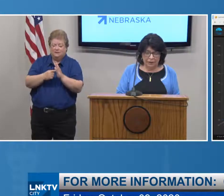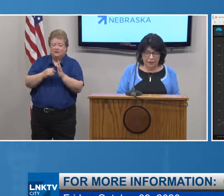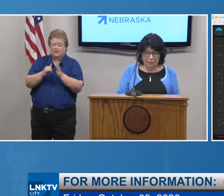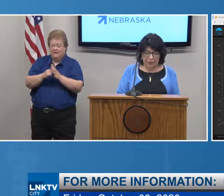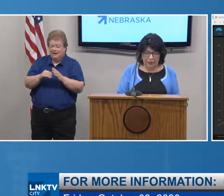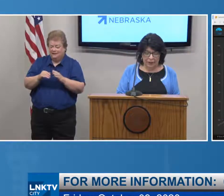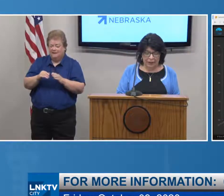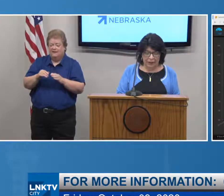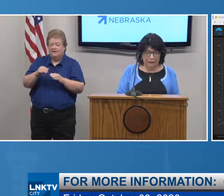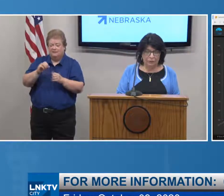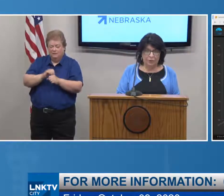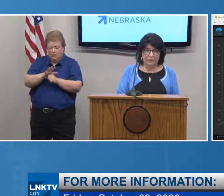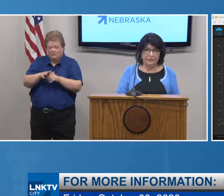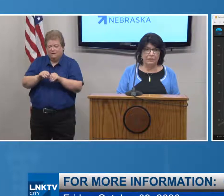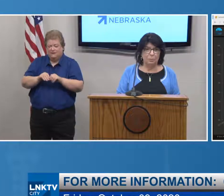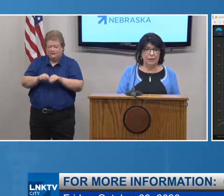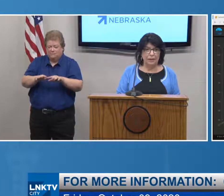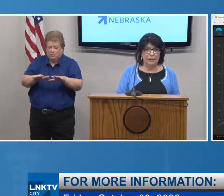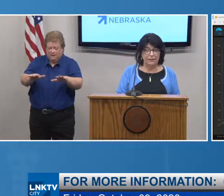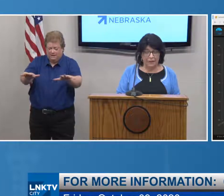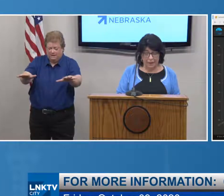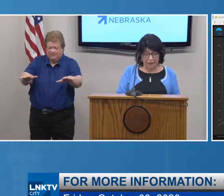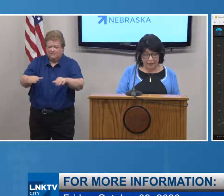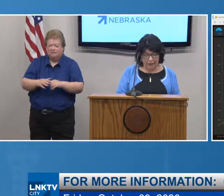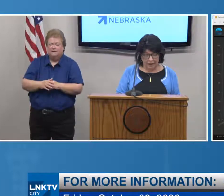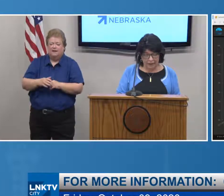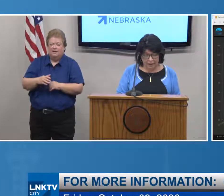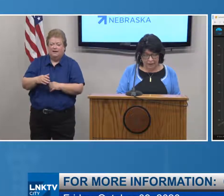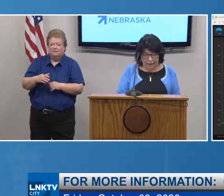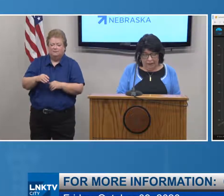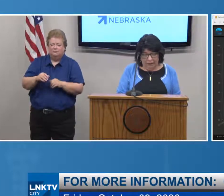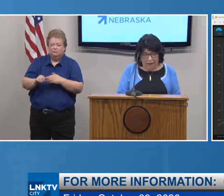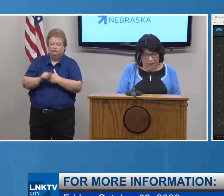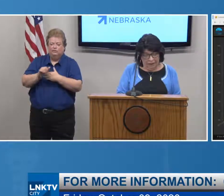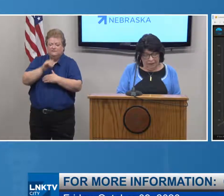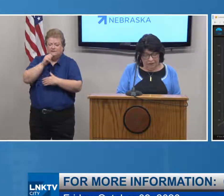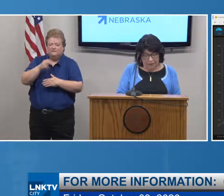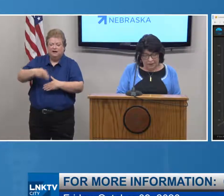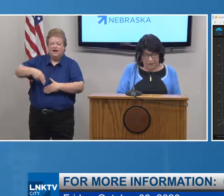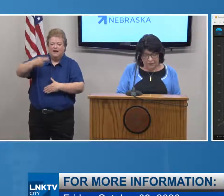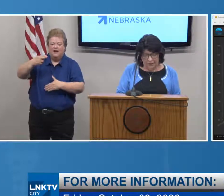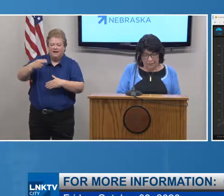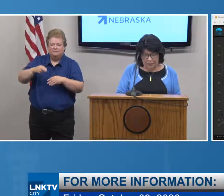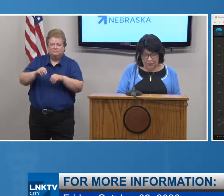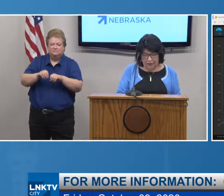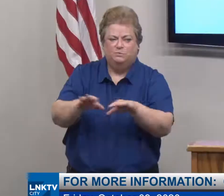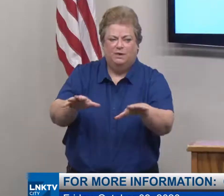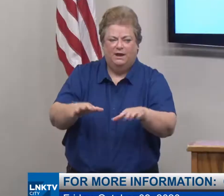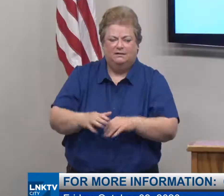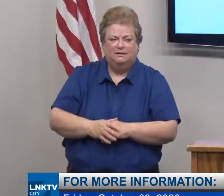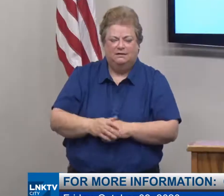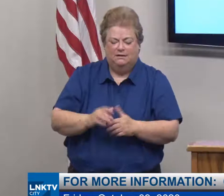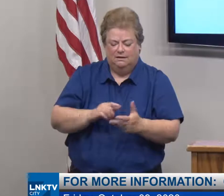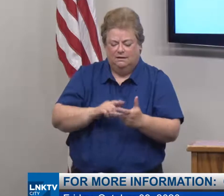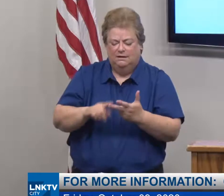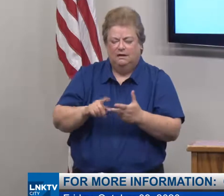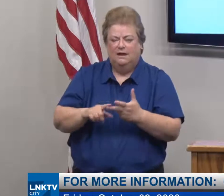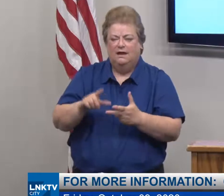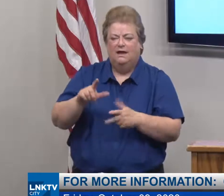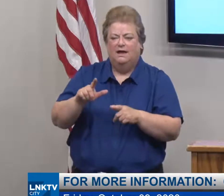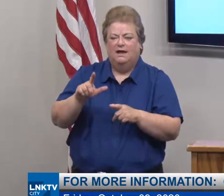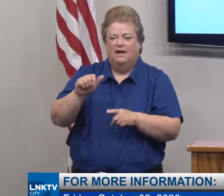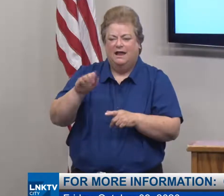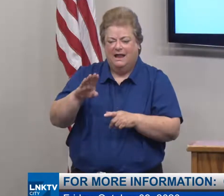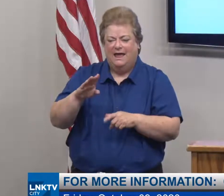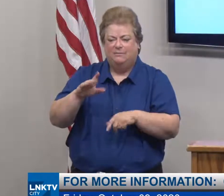widespread in the community and the risk of spread is high. Another factor is laboratory testing capacity and